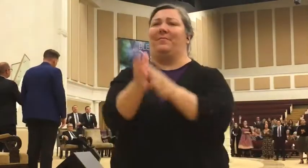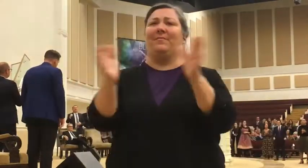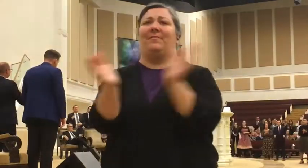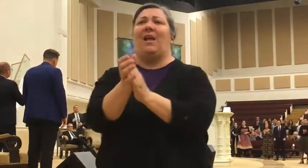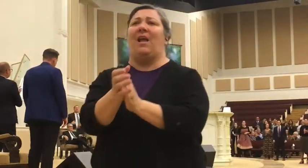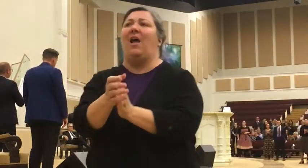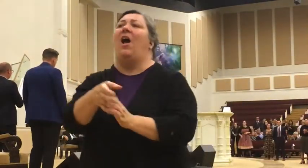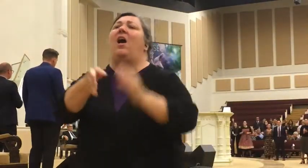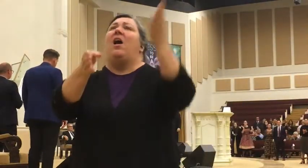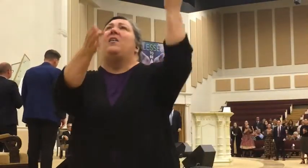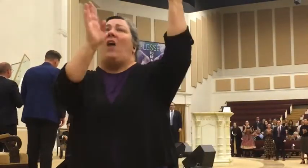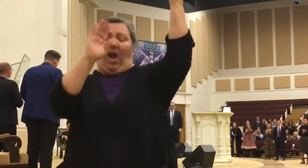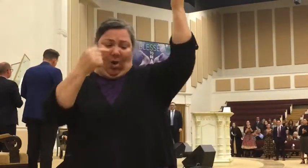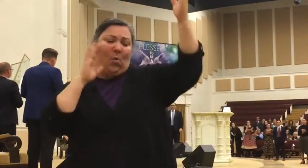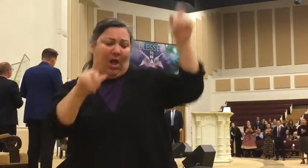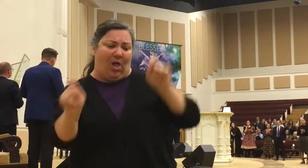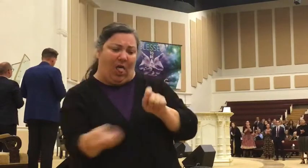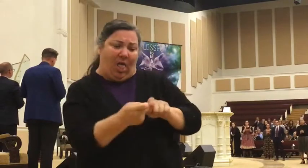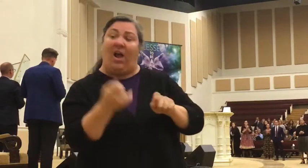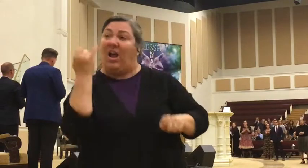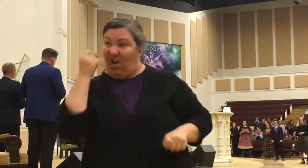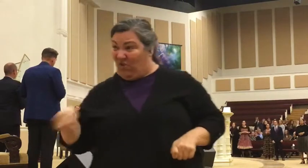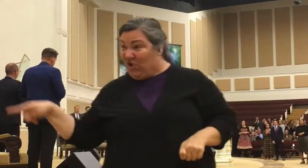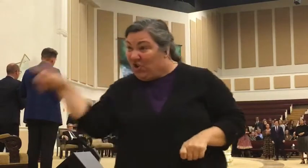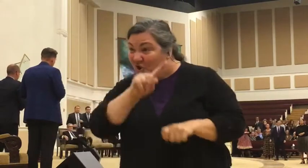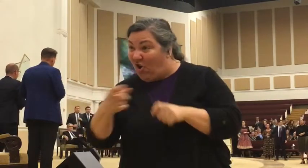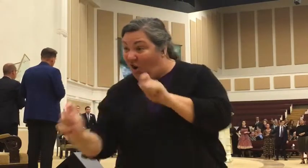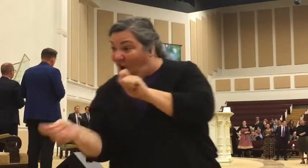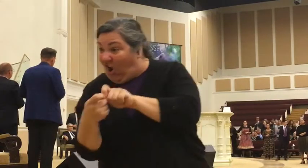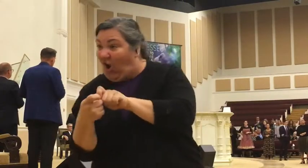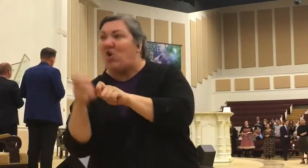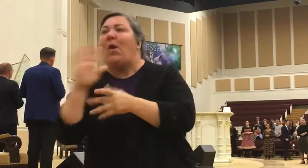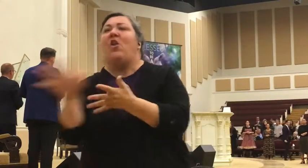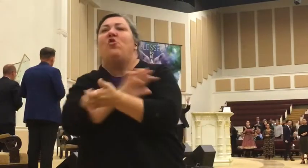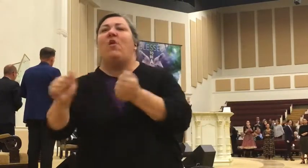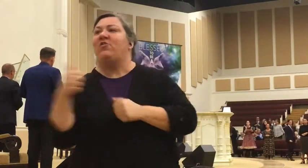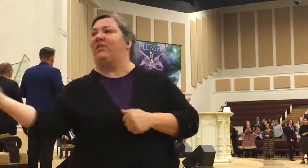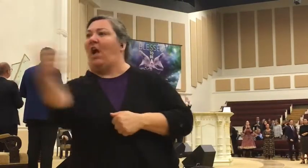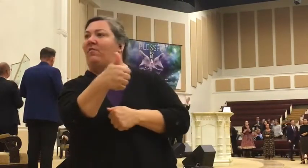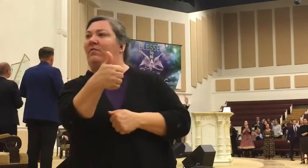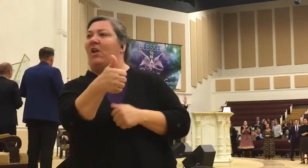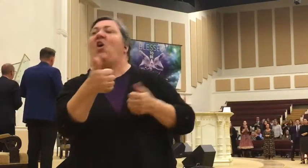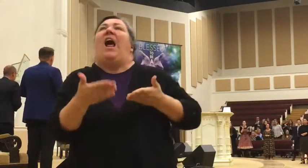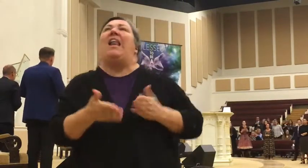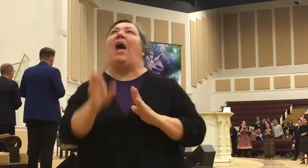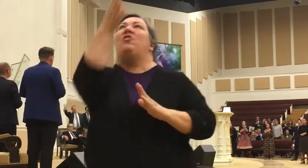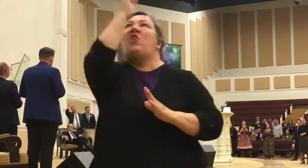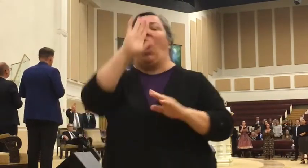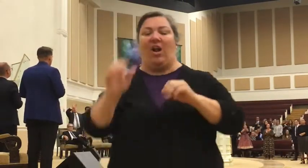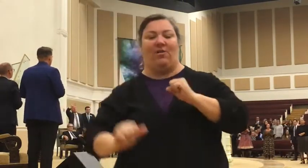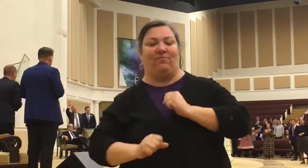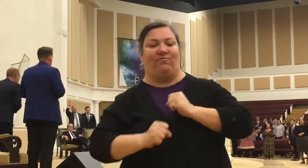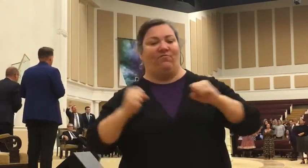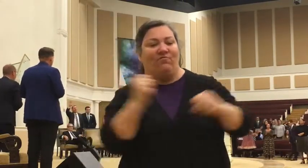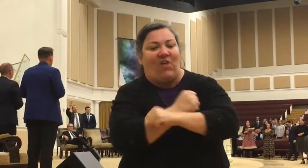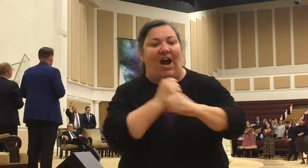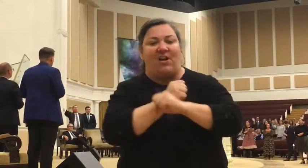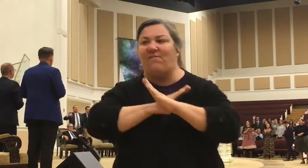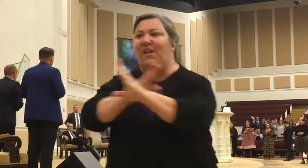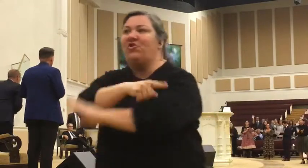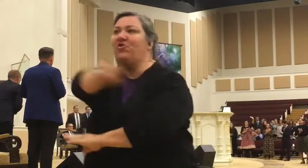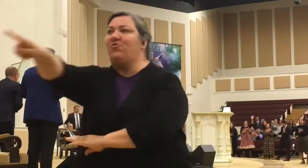I wear vengeance. If you wear it, you'll self-destruct. You just fight and let me defend you. You just keep